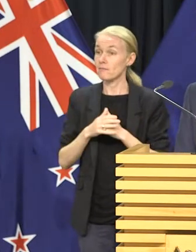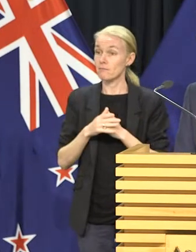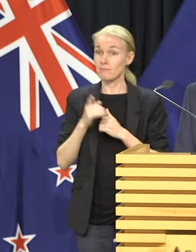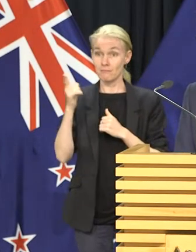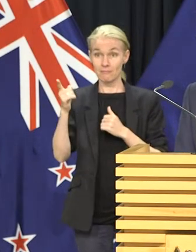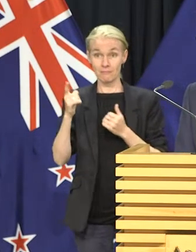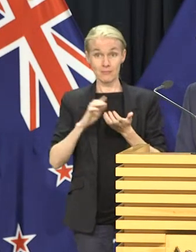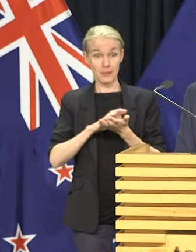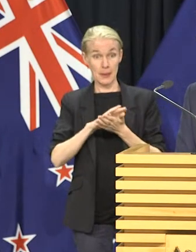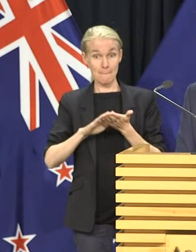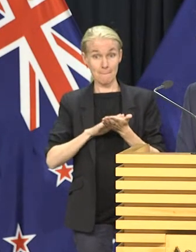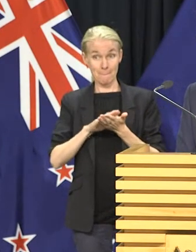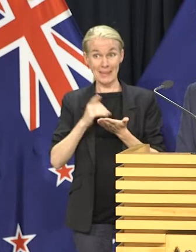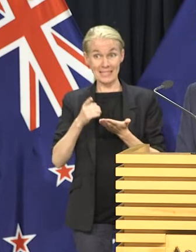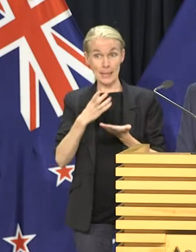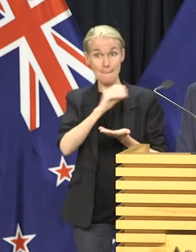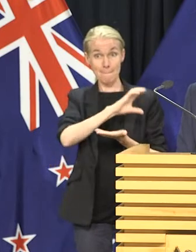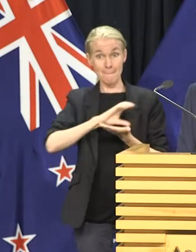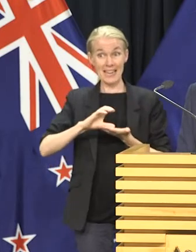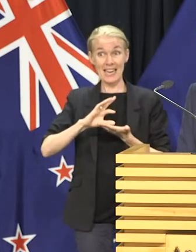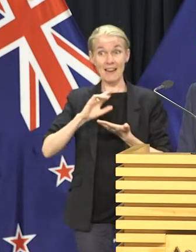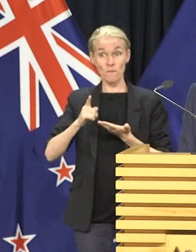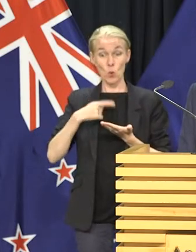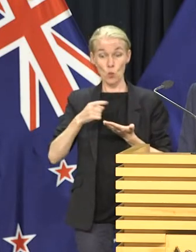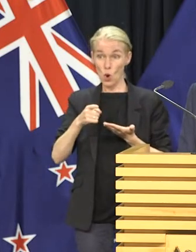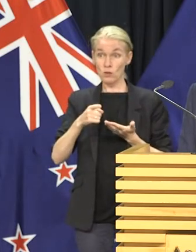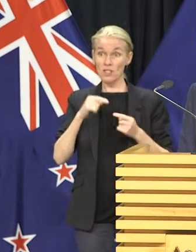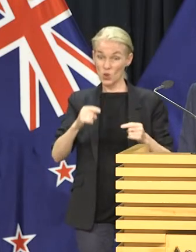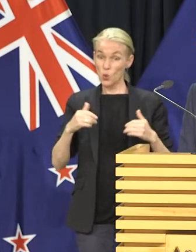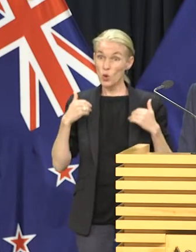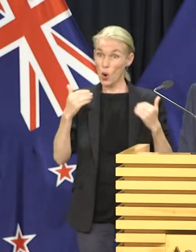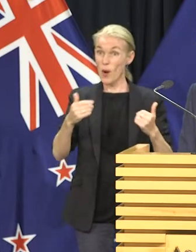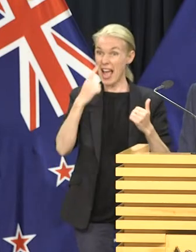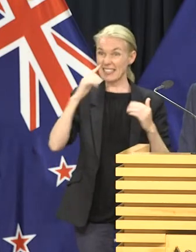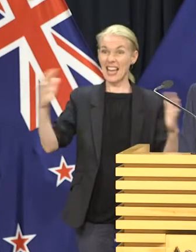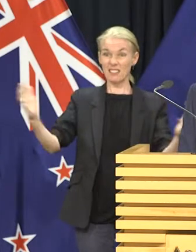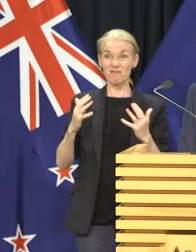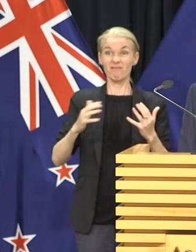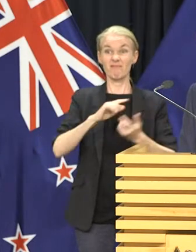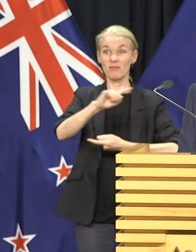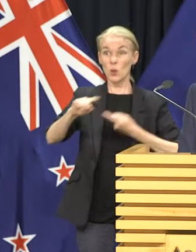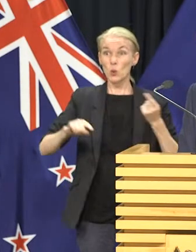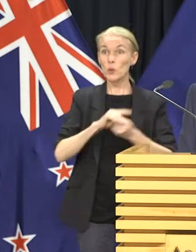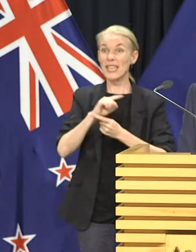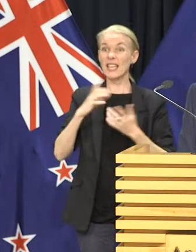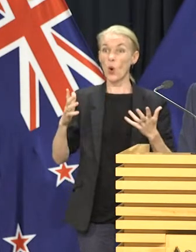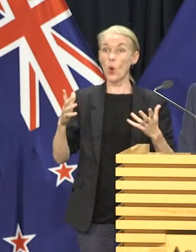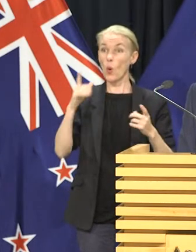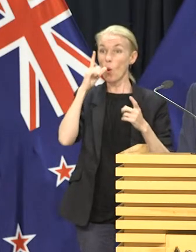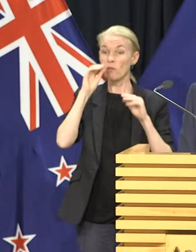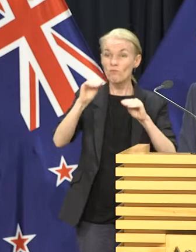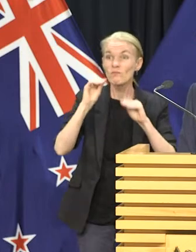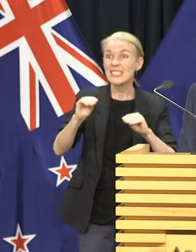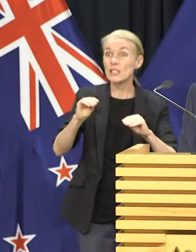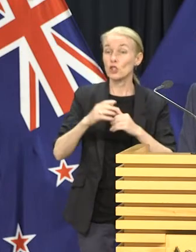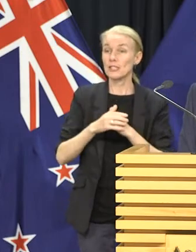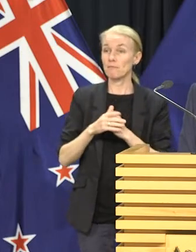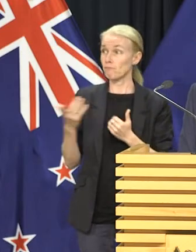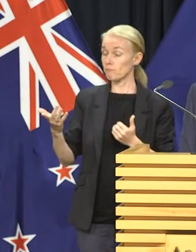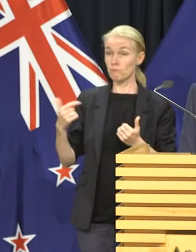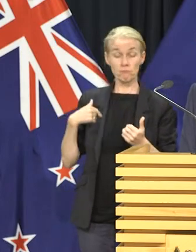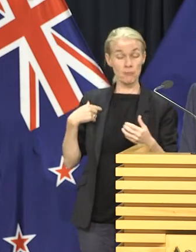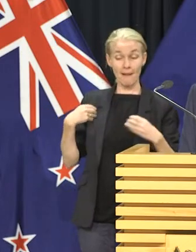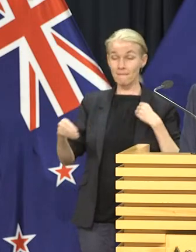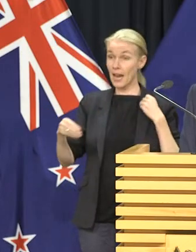Essentially funding Wānanga with that money. Possibly. I mean, those are, we're not taking options off the table. If anything, we're